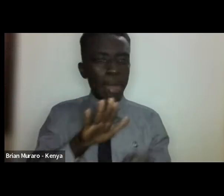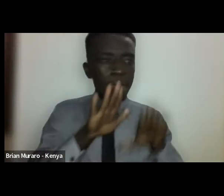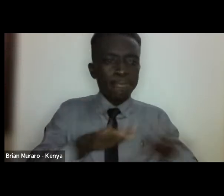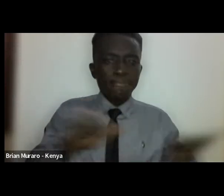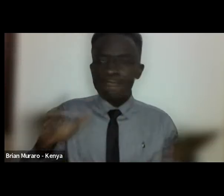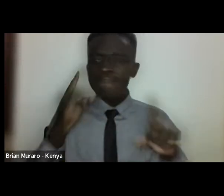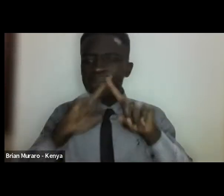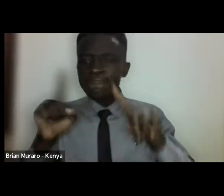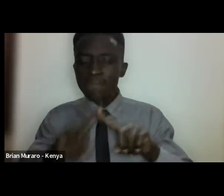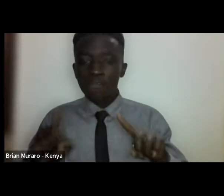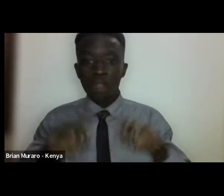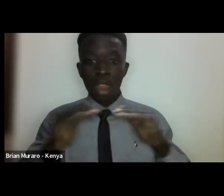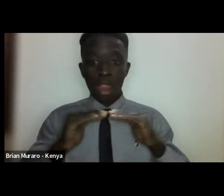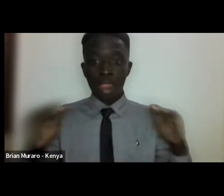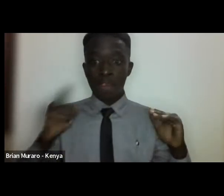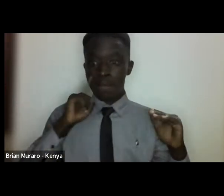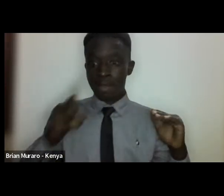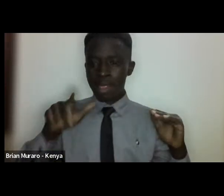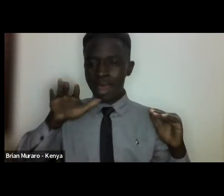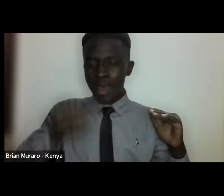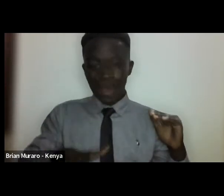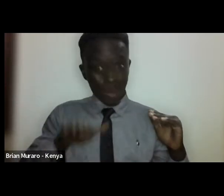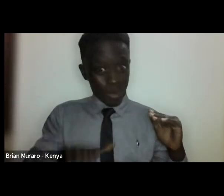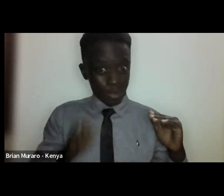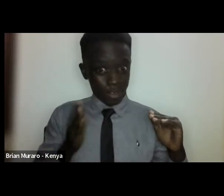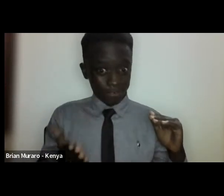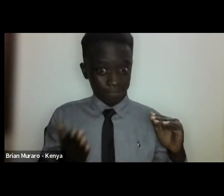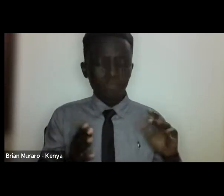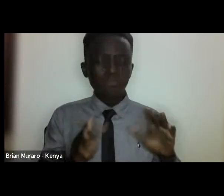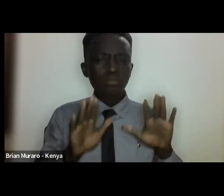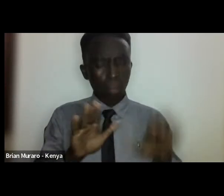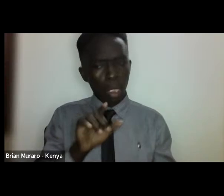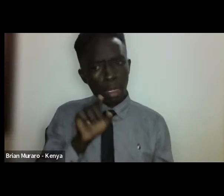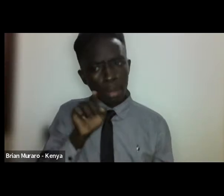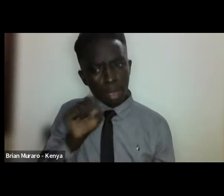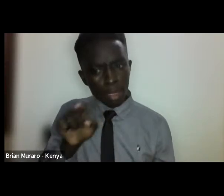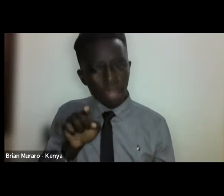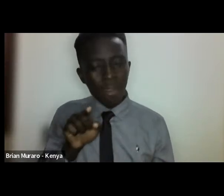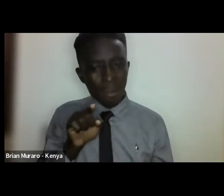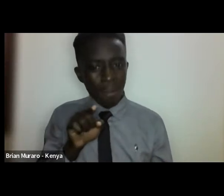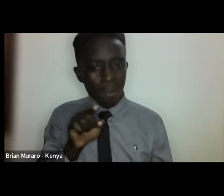low? So this is a phenomenon in the UK.